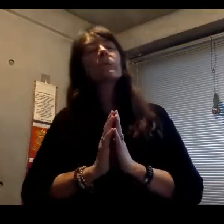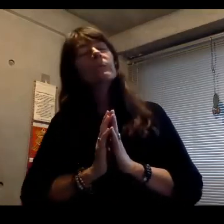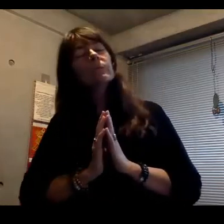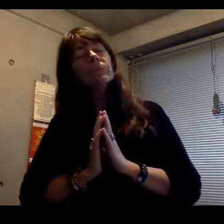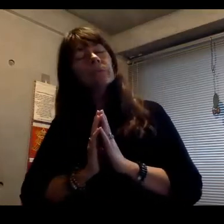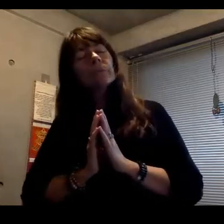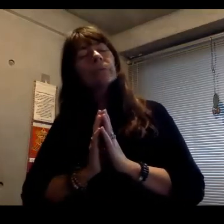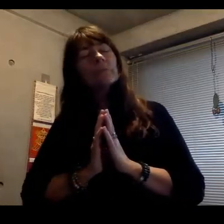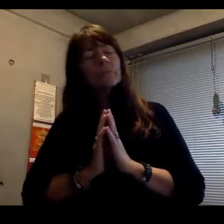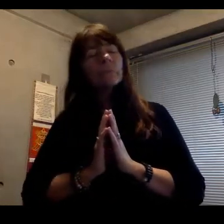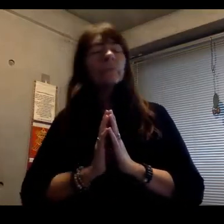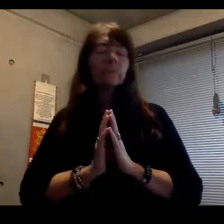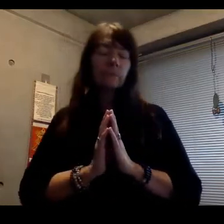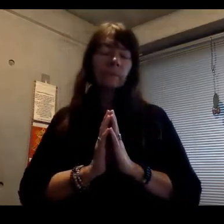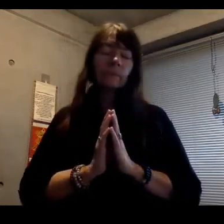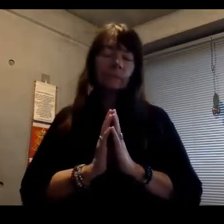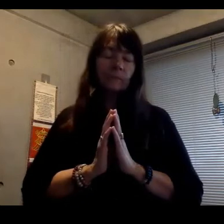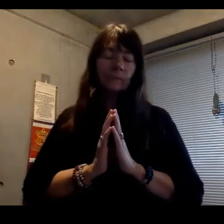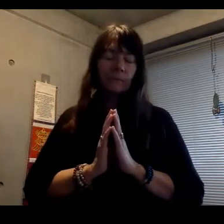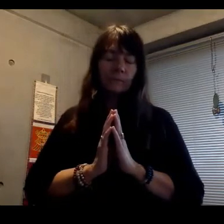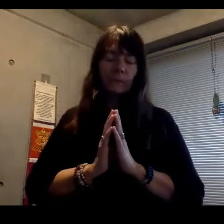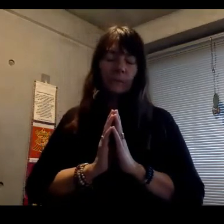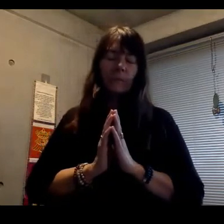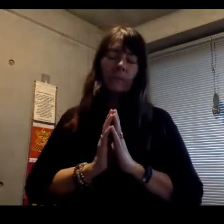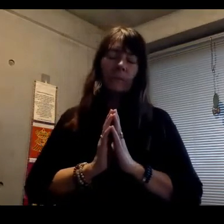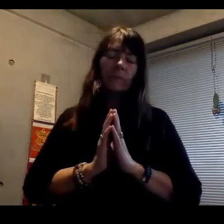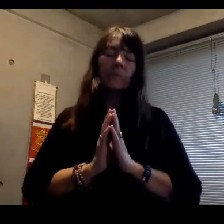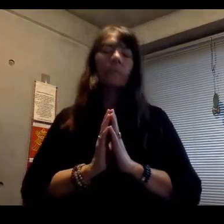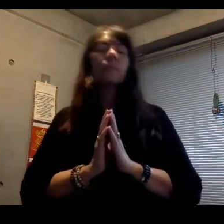readings that I've done where